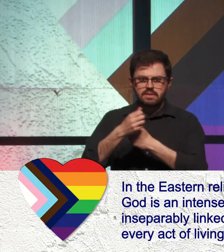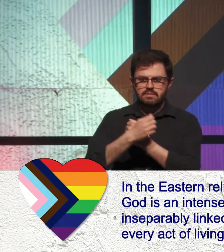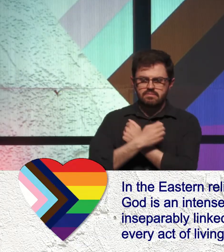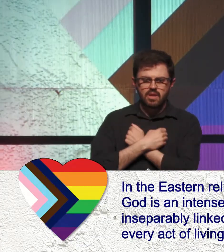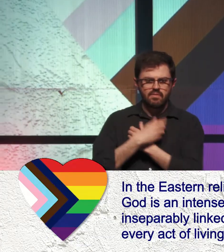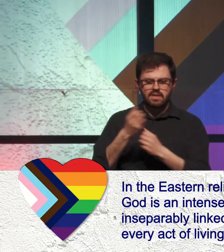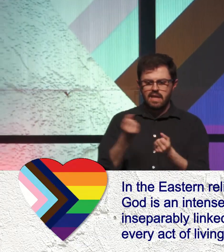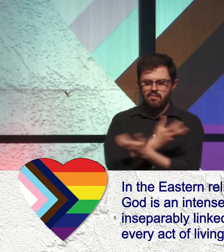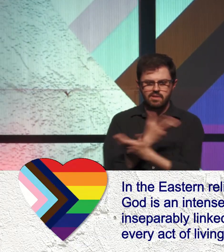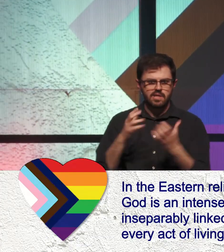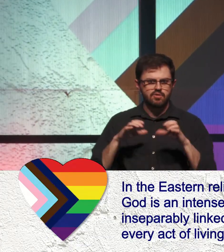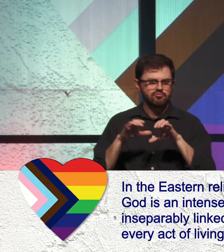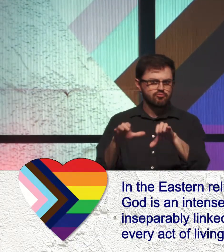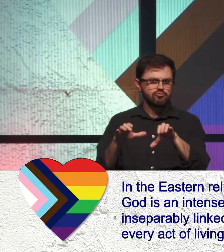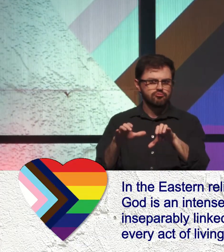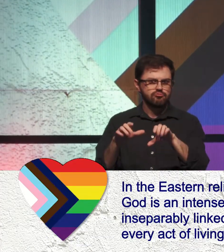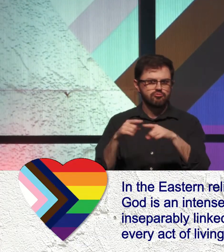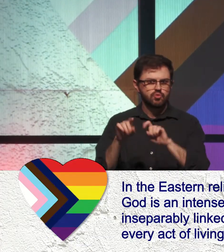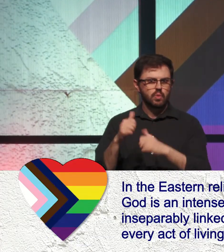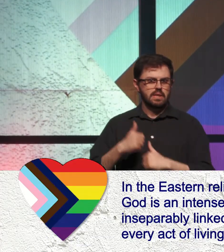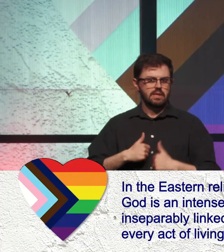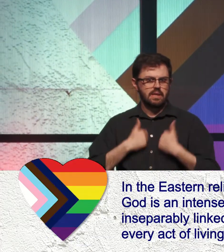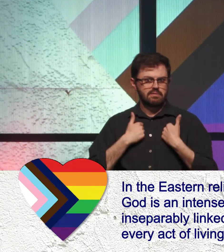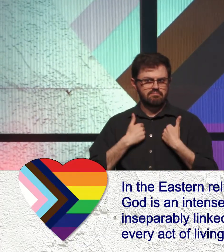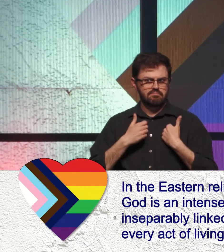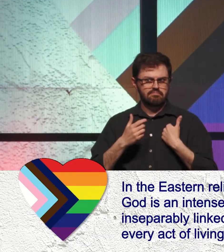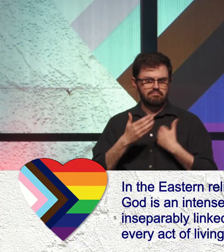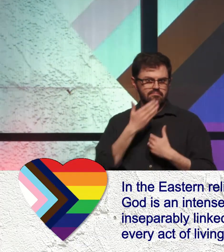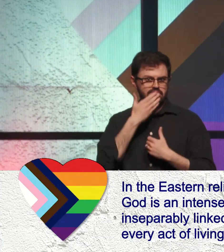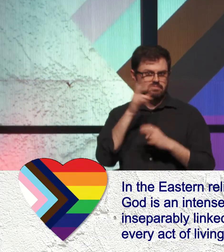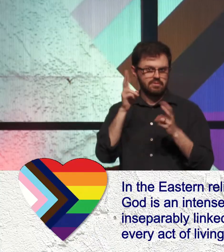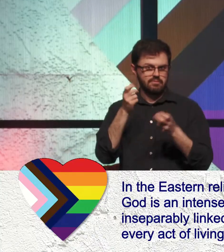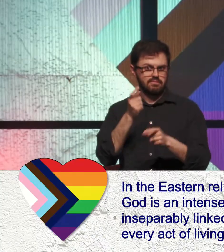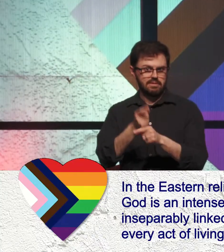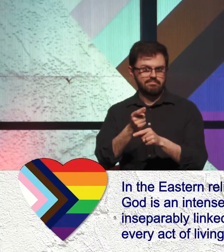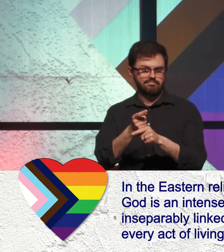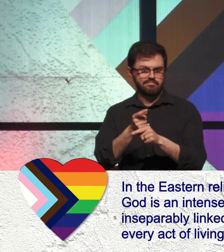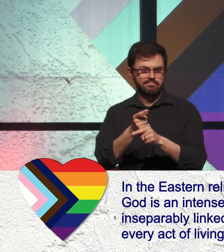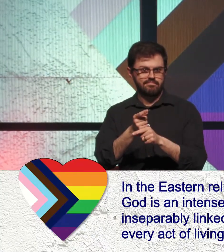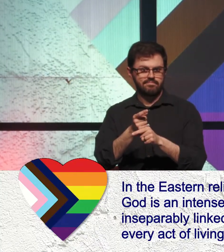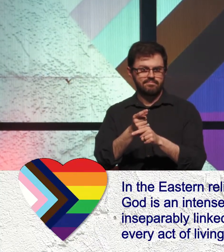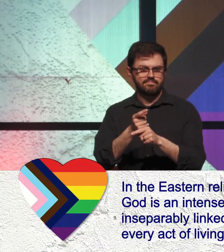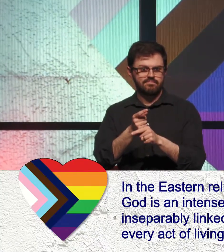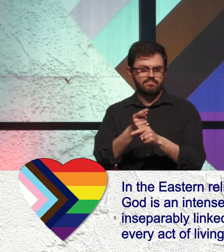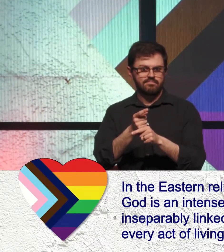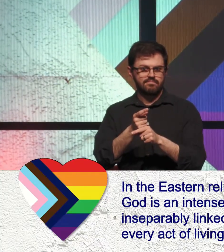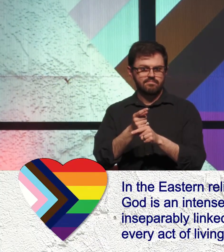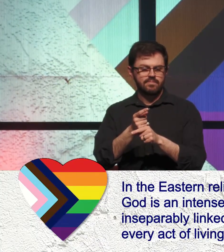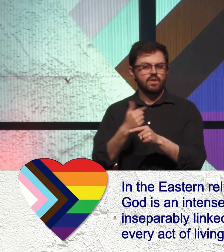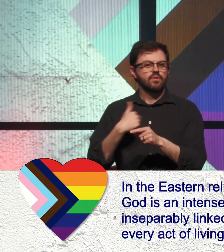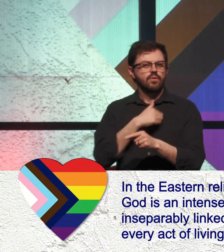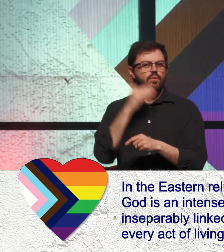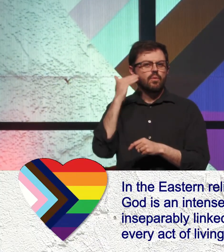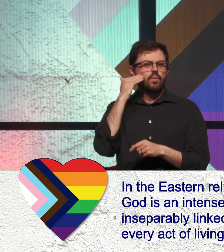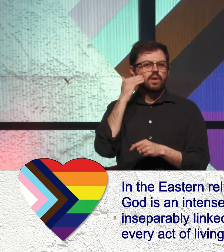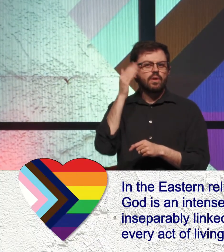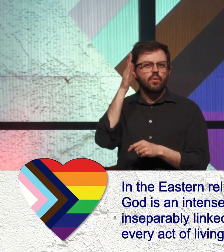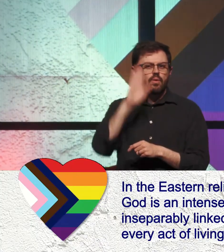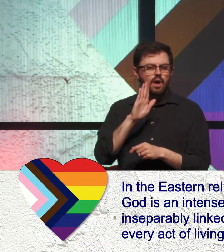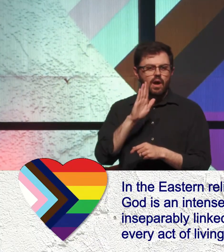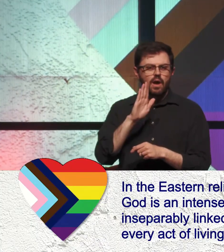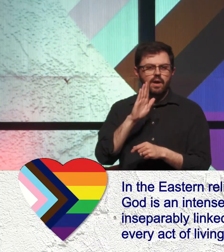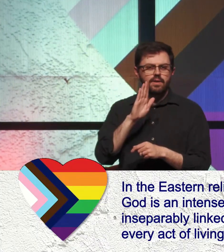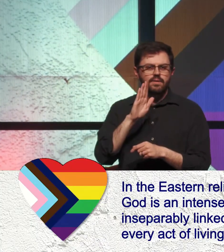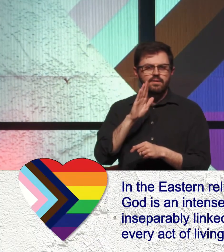of living. Isn't that good? We know God not because we understand all these doctrines,